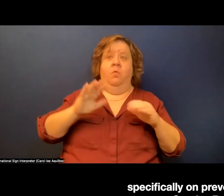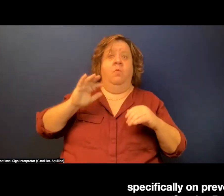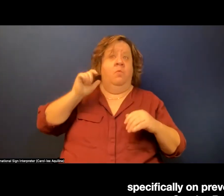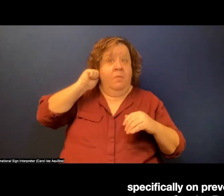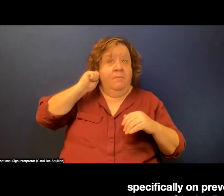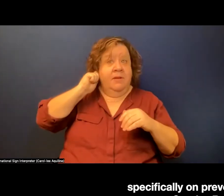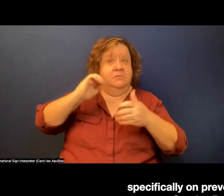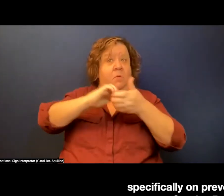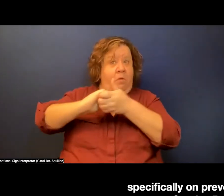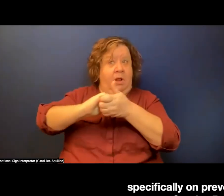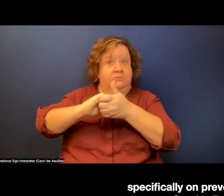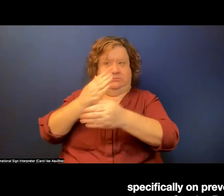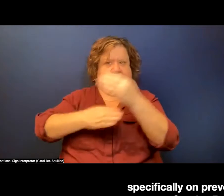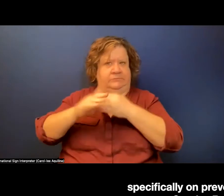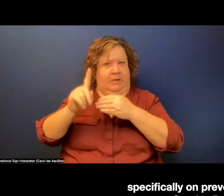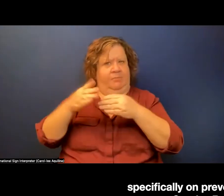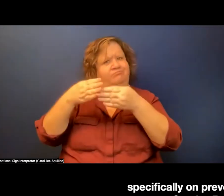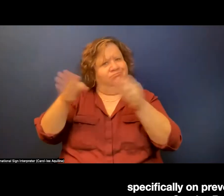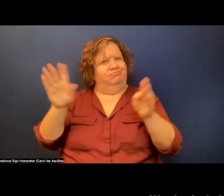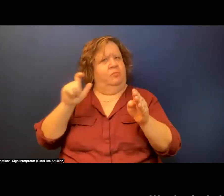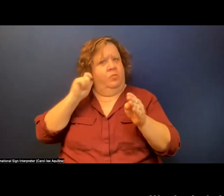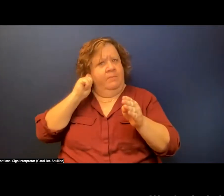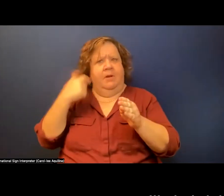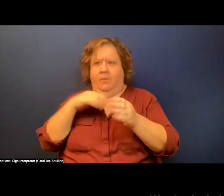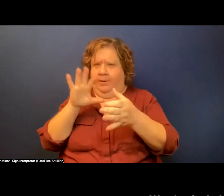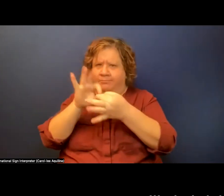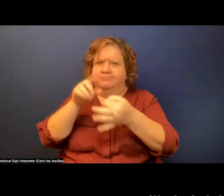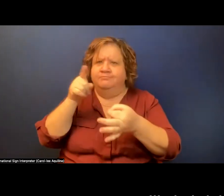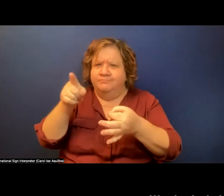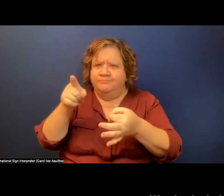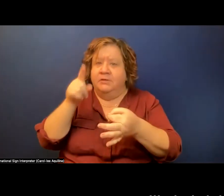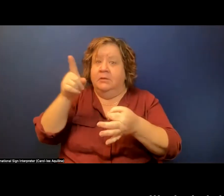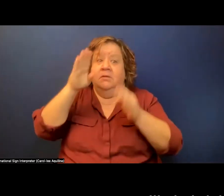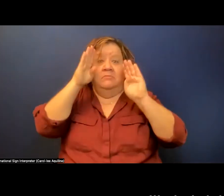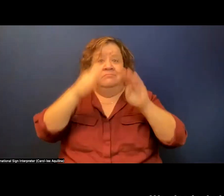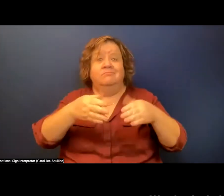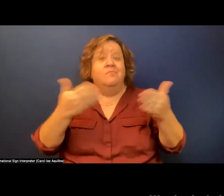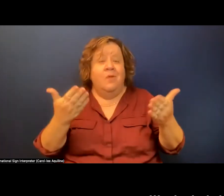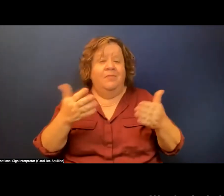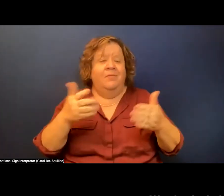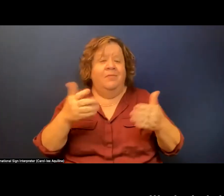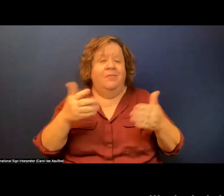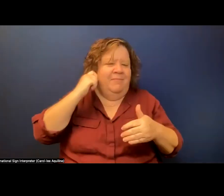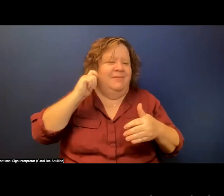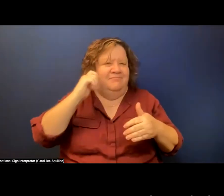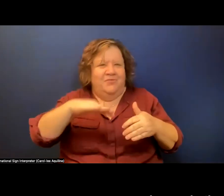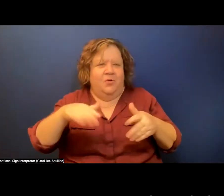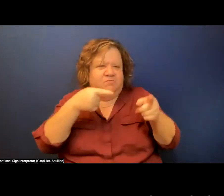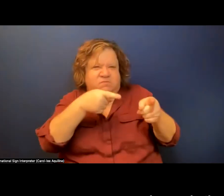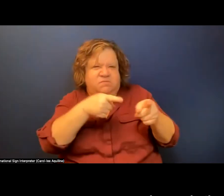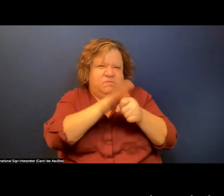on preventing and addressing gender-based violence. We also included in our coalition an